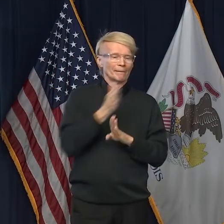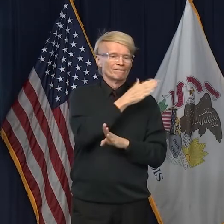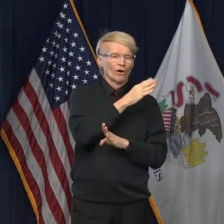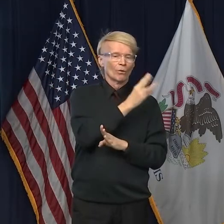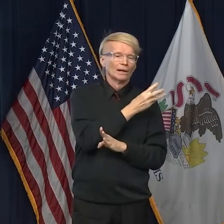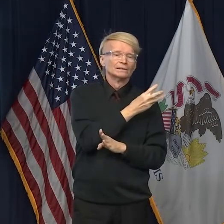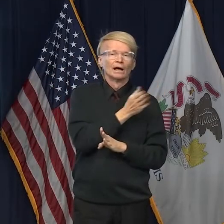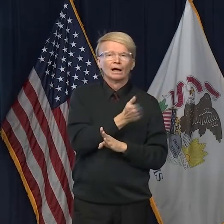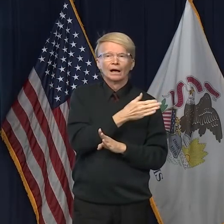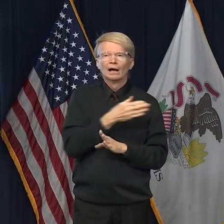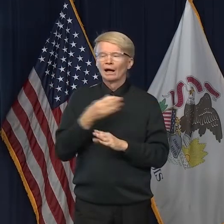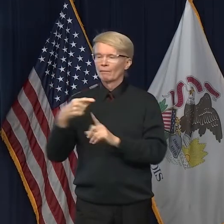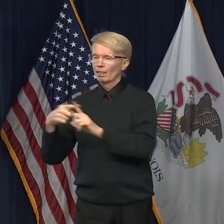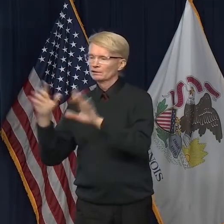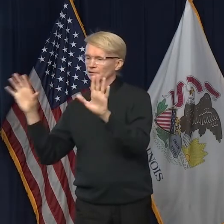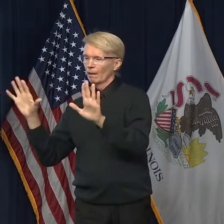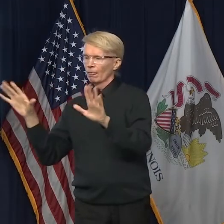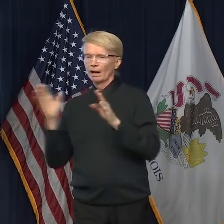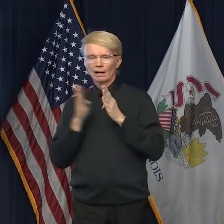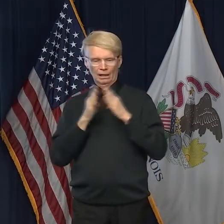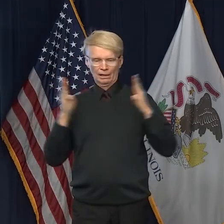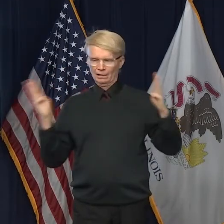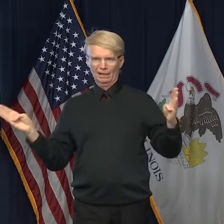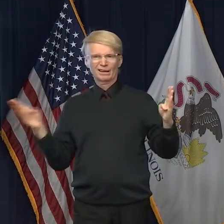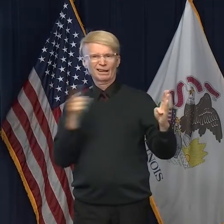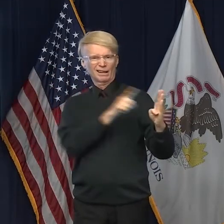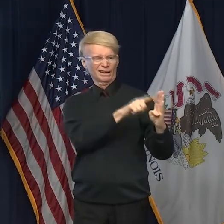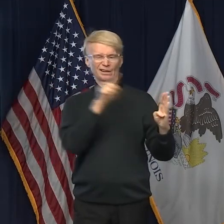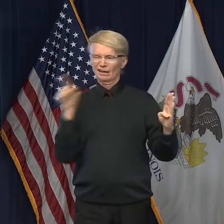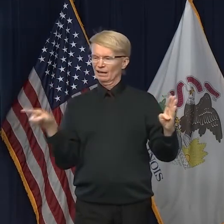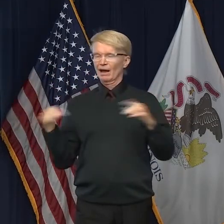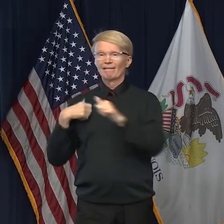Thanksgiving and then also that Sunday. And so I think I'm using that